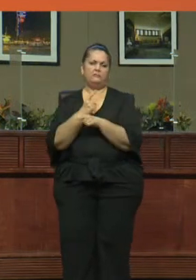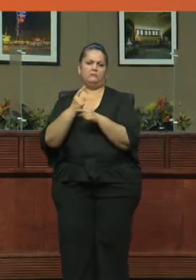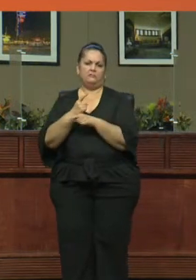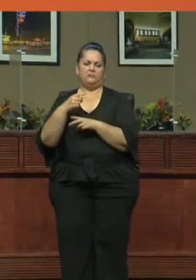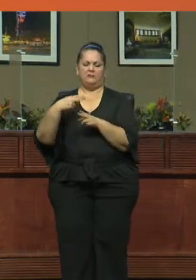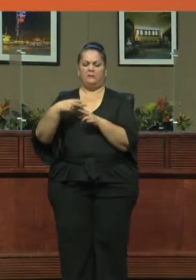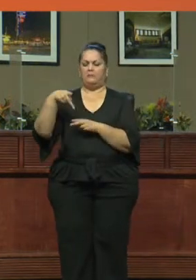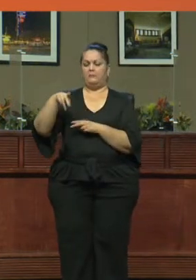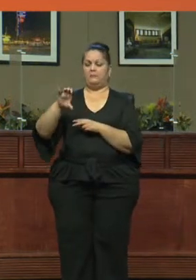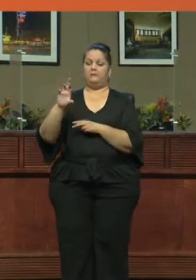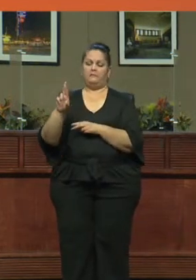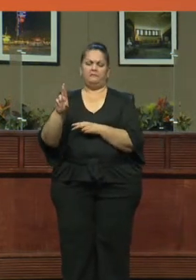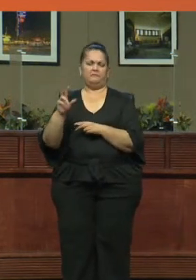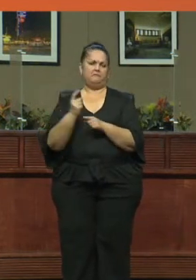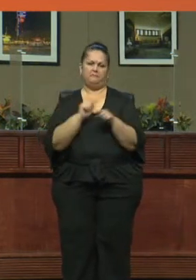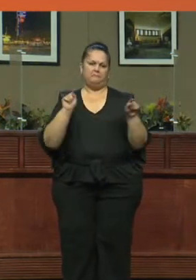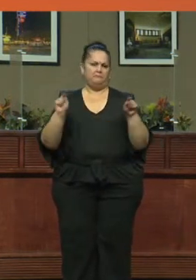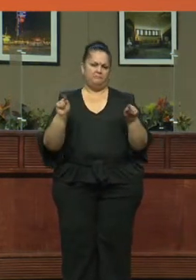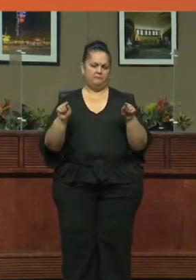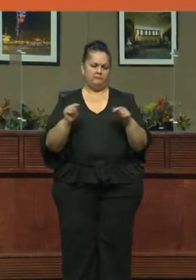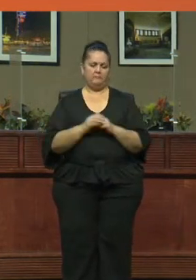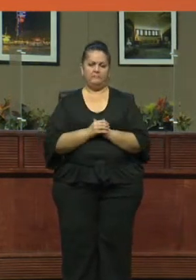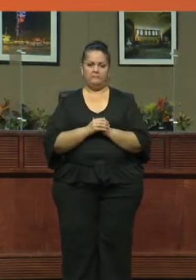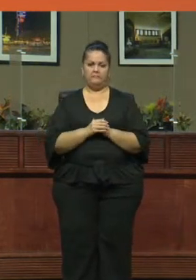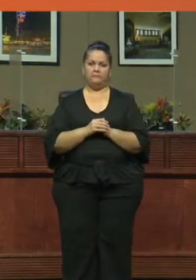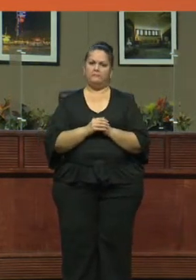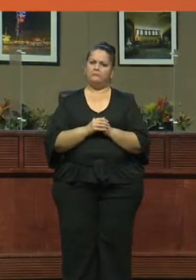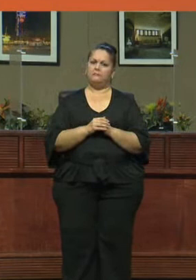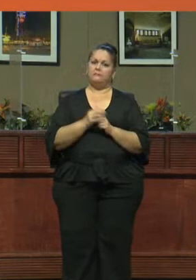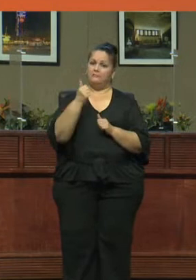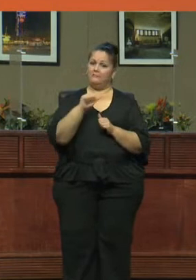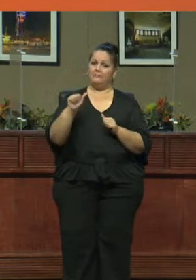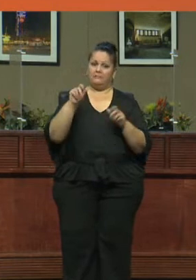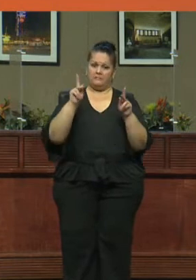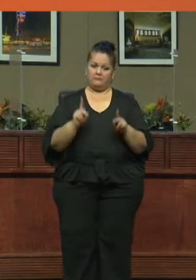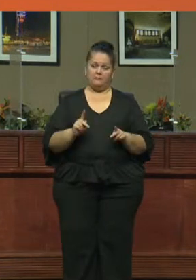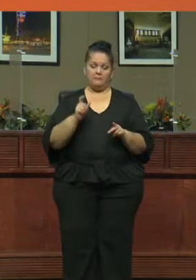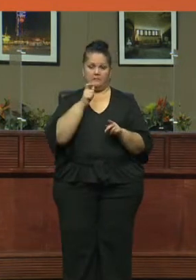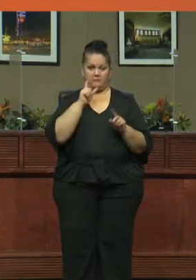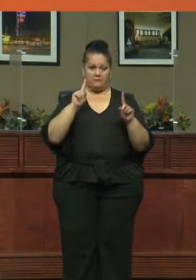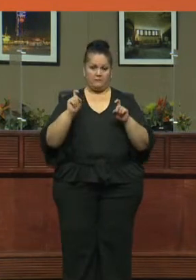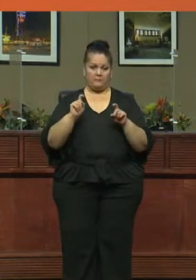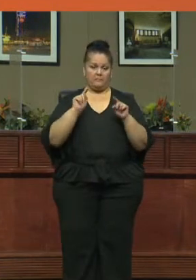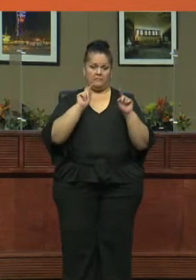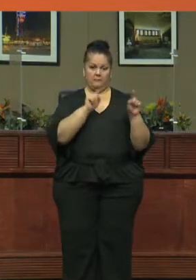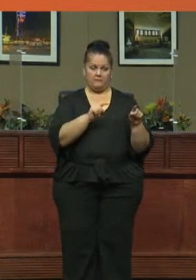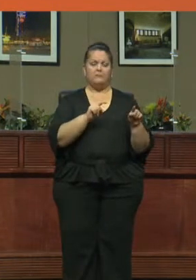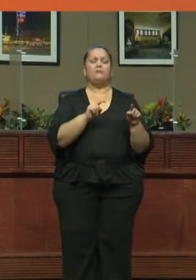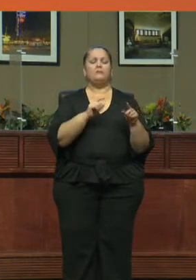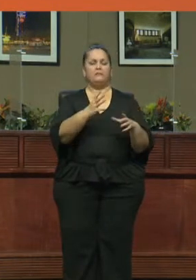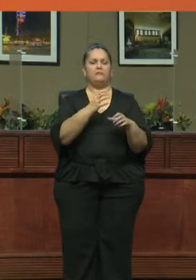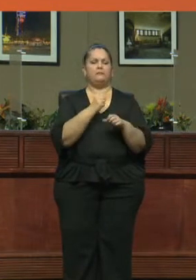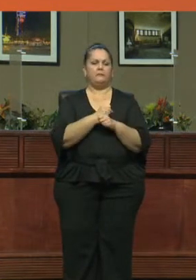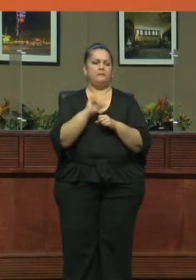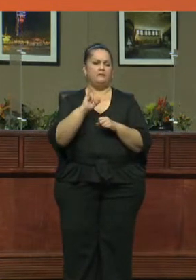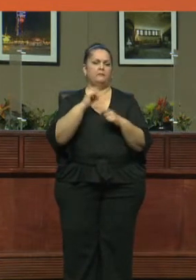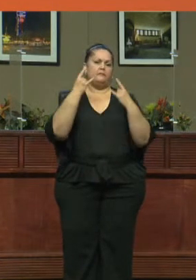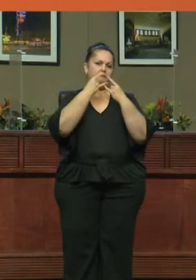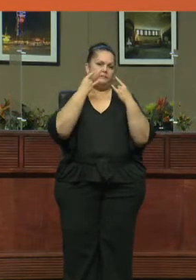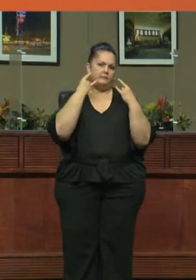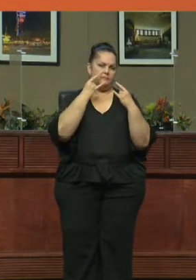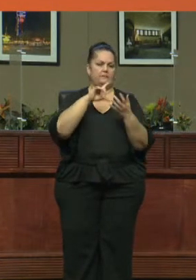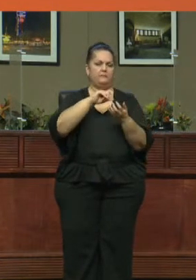molecular testing. Every resident who gets tested there will also be provided with a